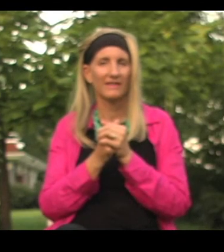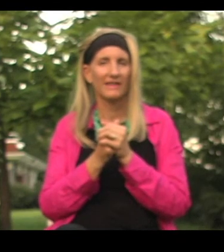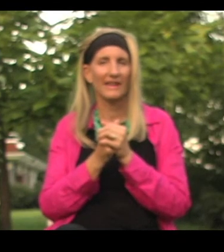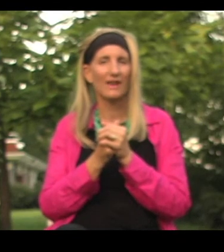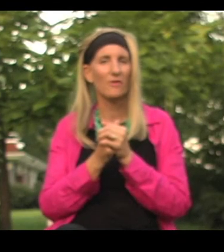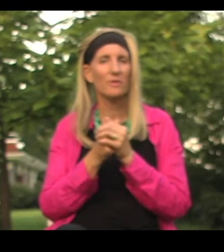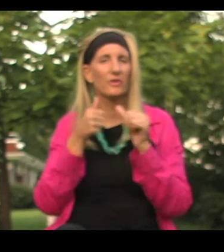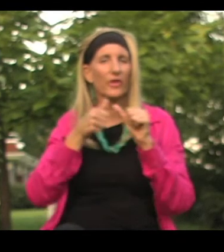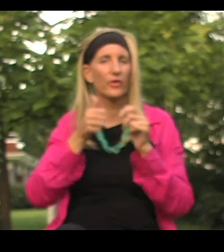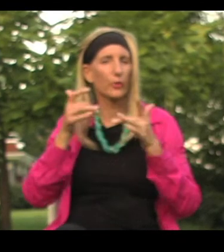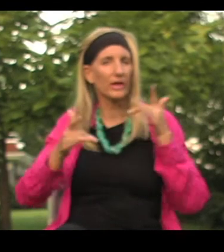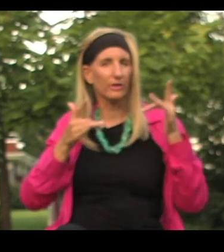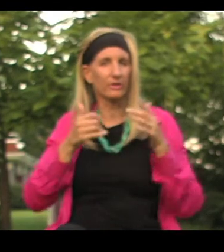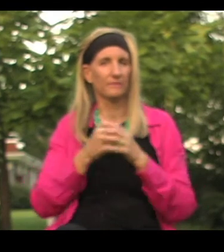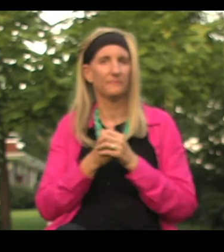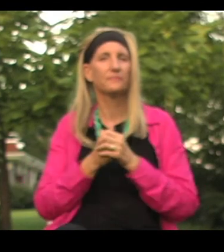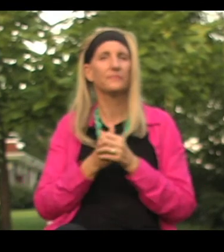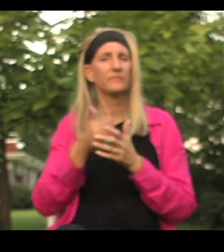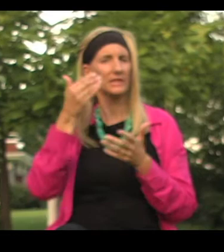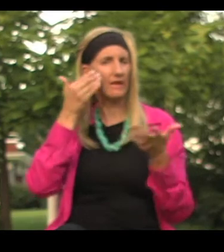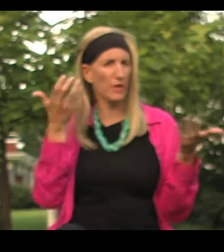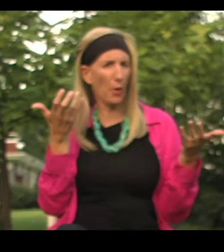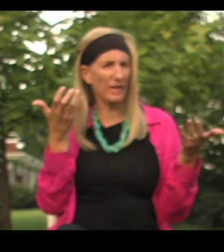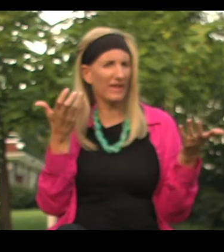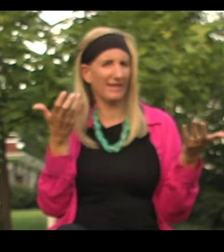And I remember the thrill of knowing that